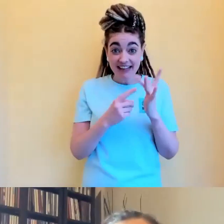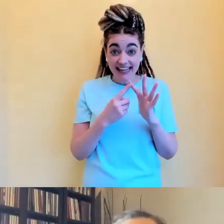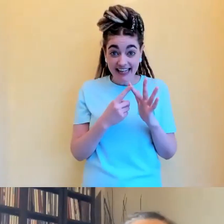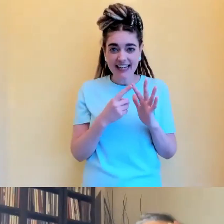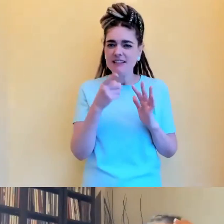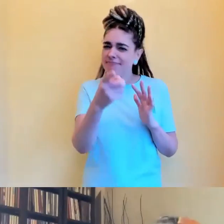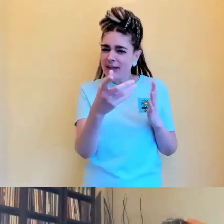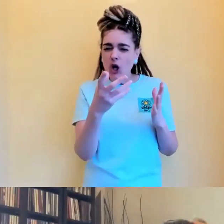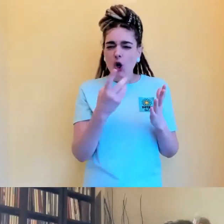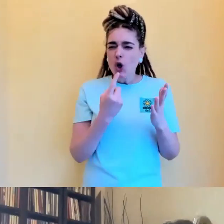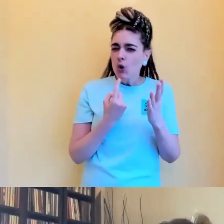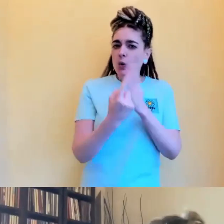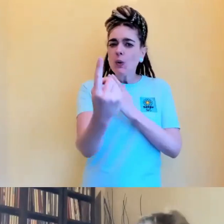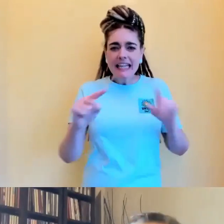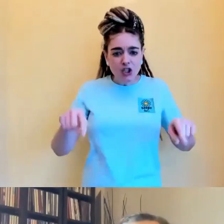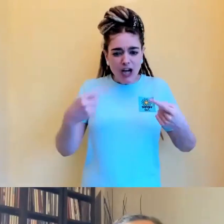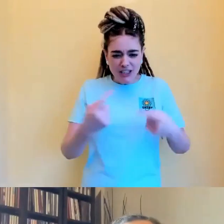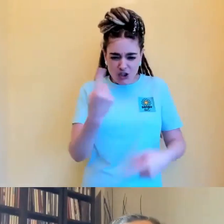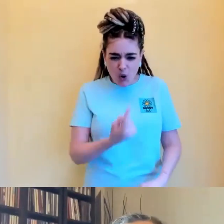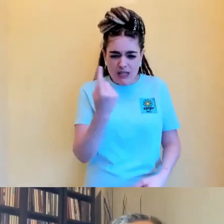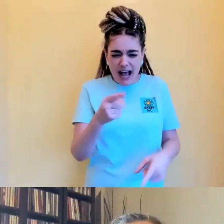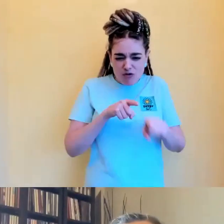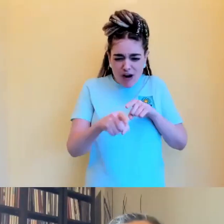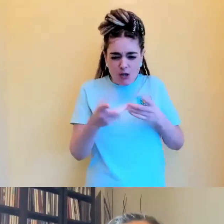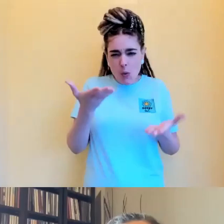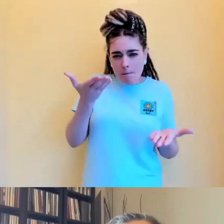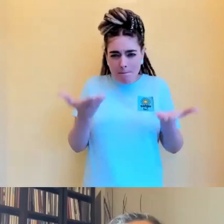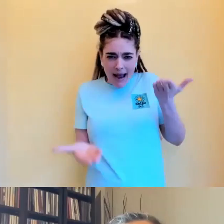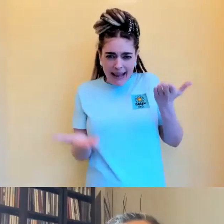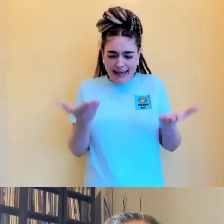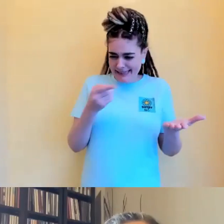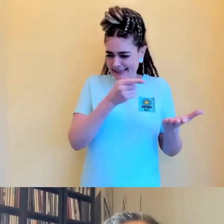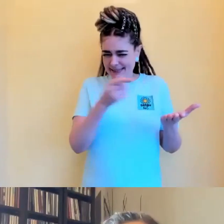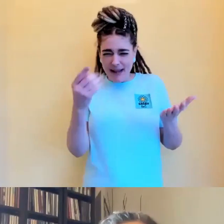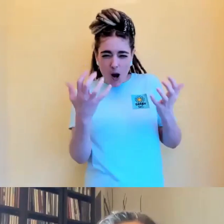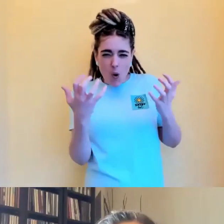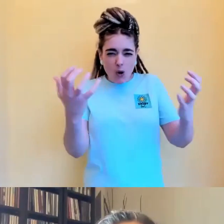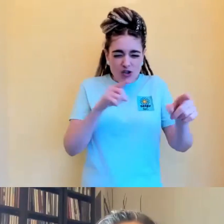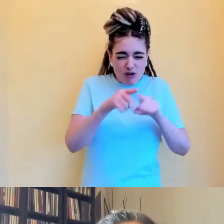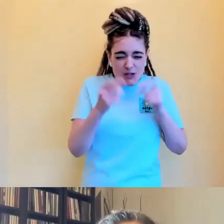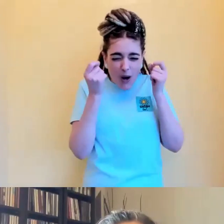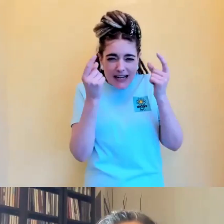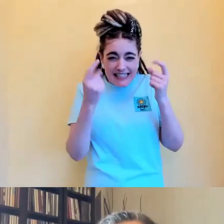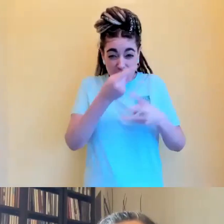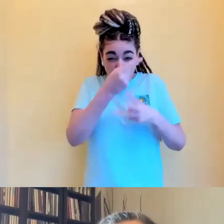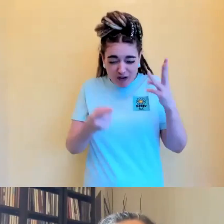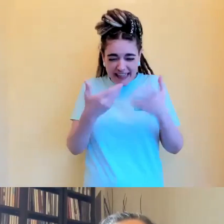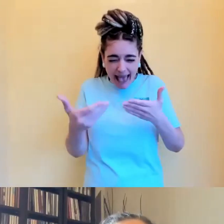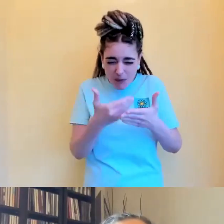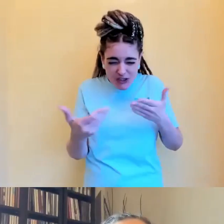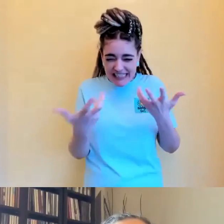the unique challenges around having to balance the audience understanding of all three of the languages that